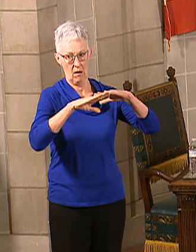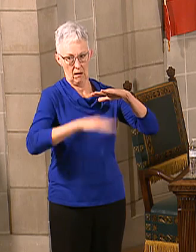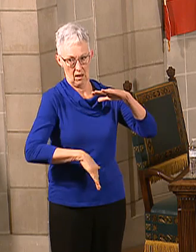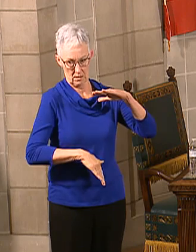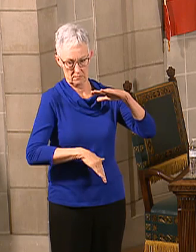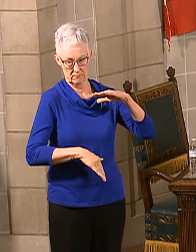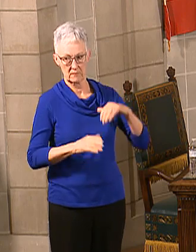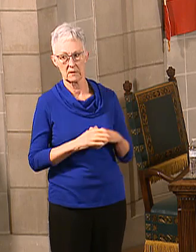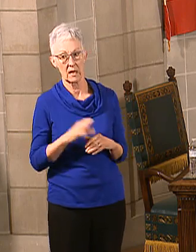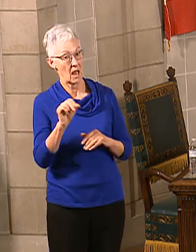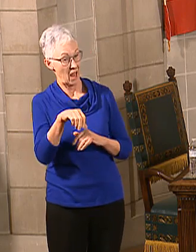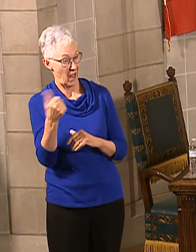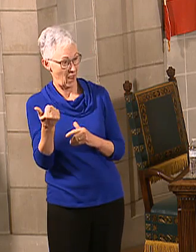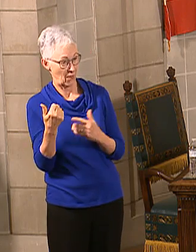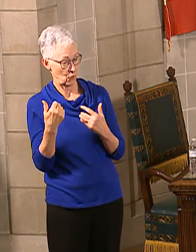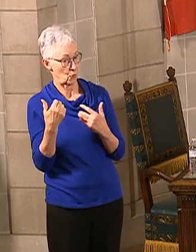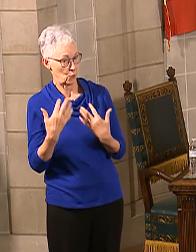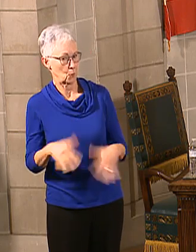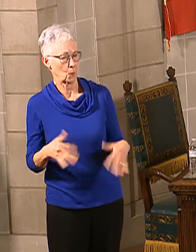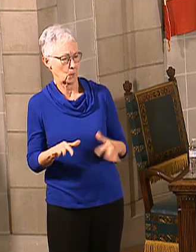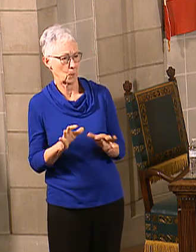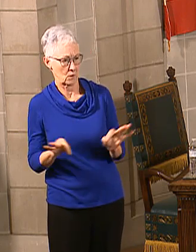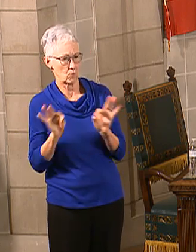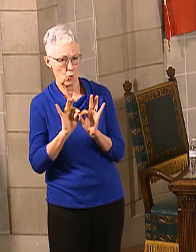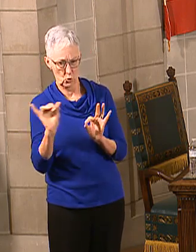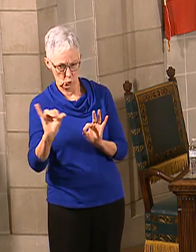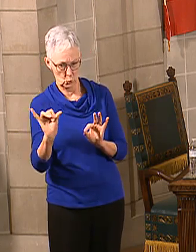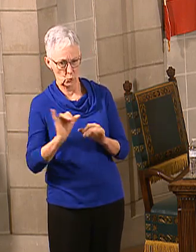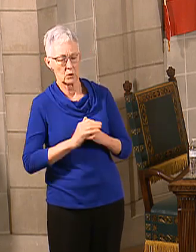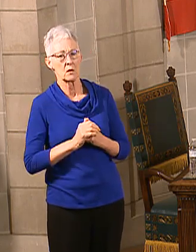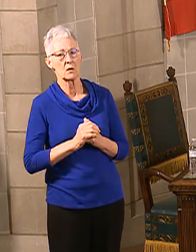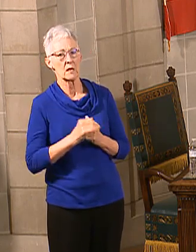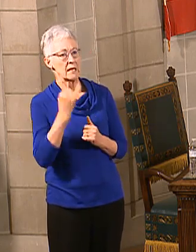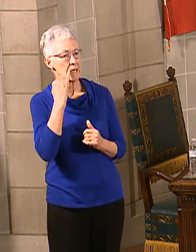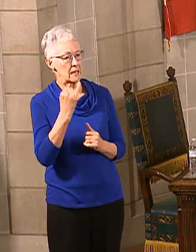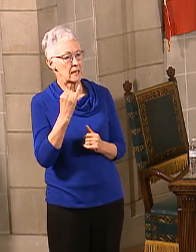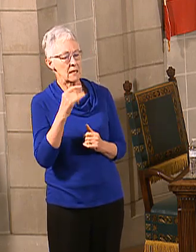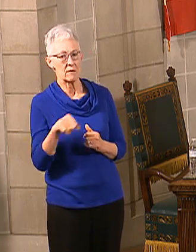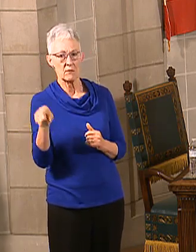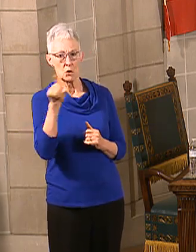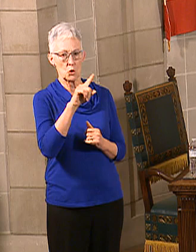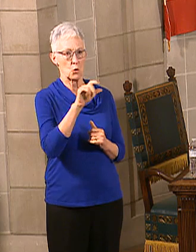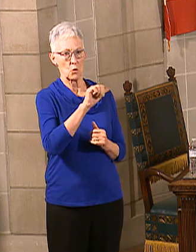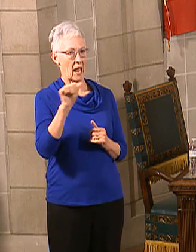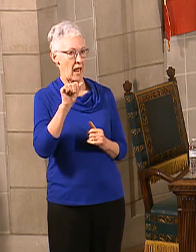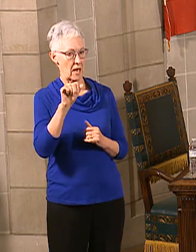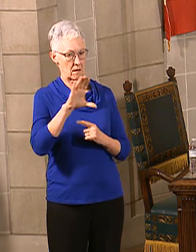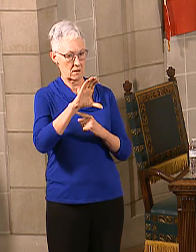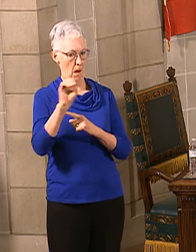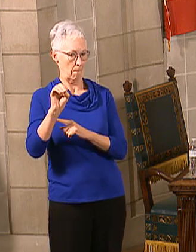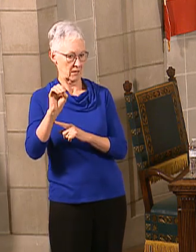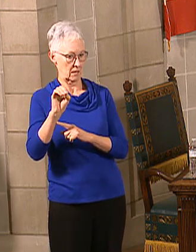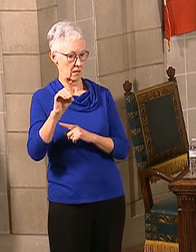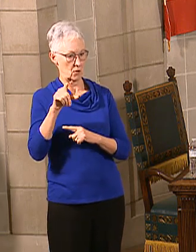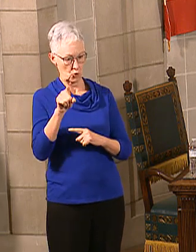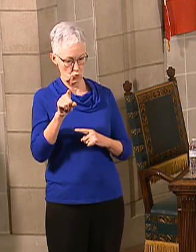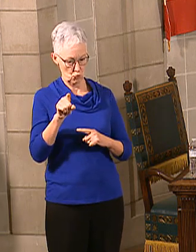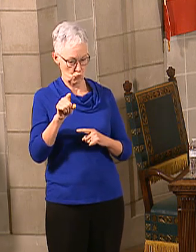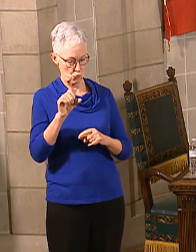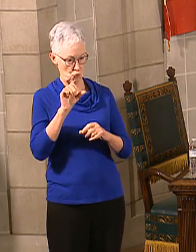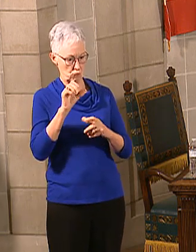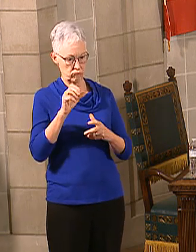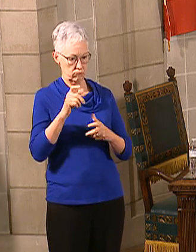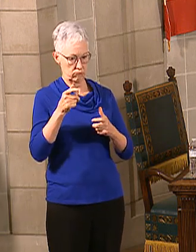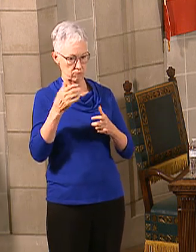incredibly, incredibly important is that if you are an employer and somebody shows up